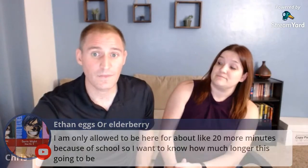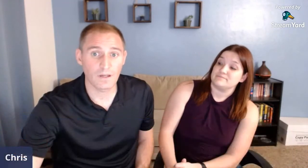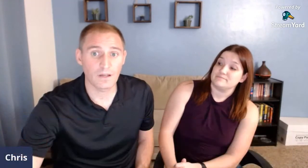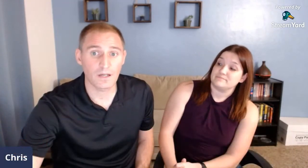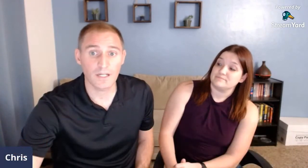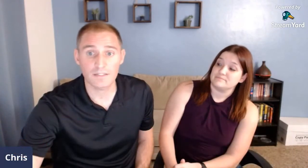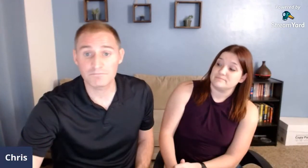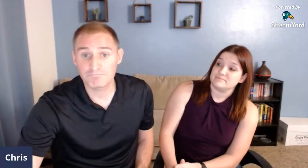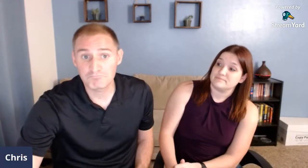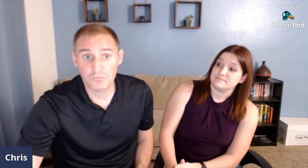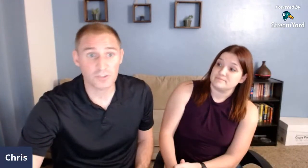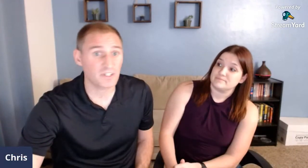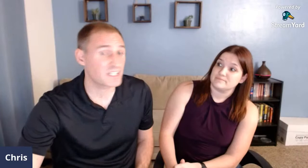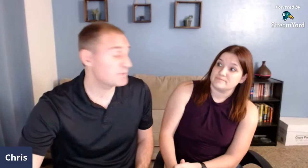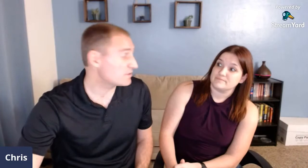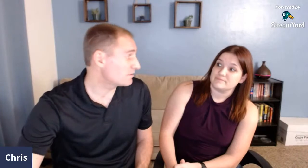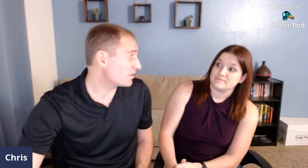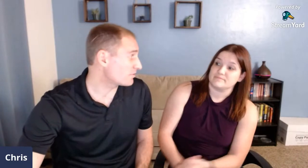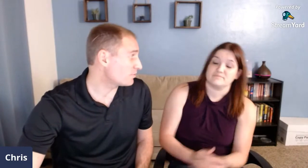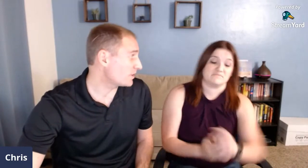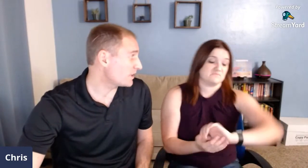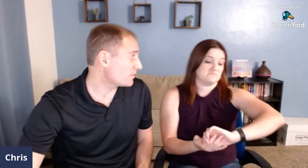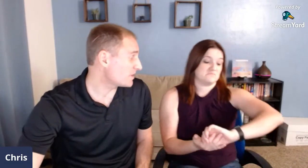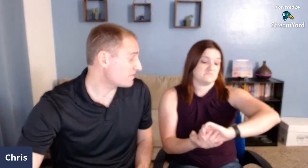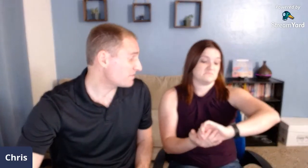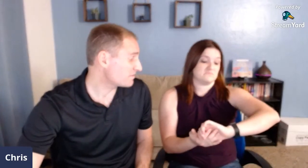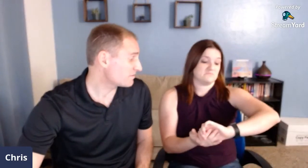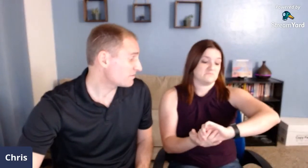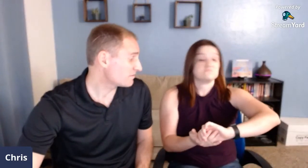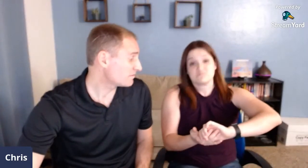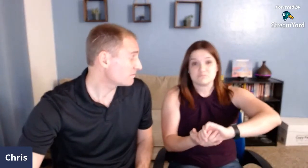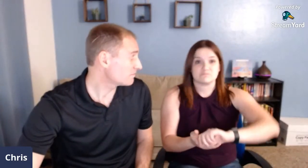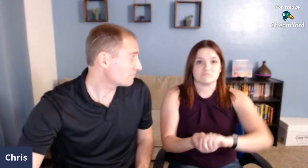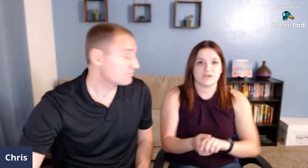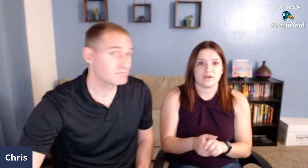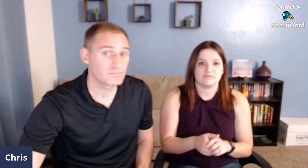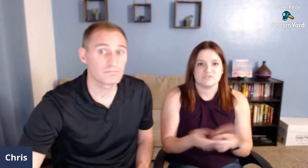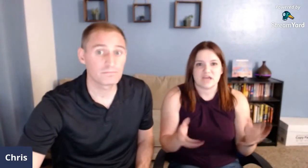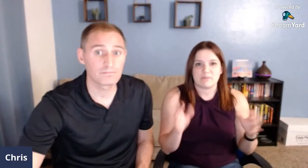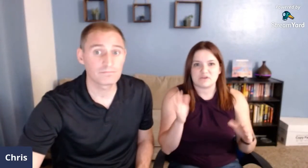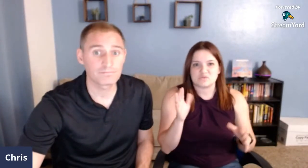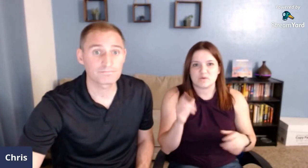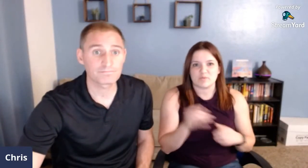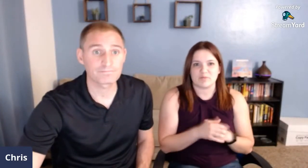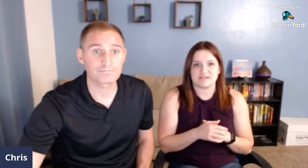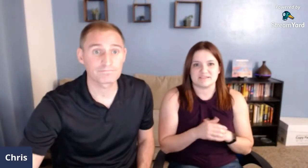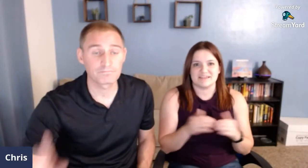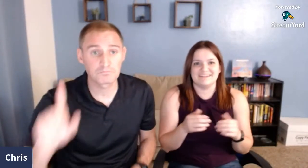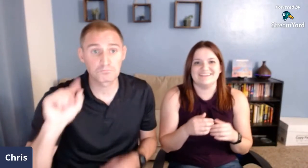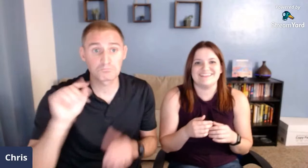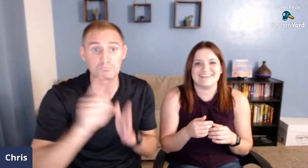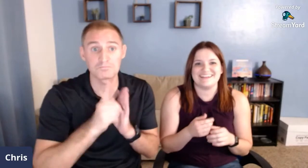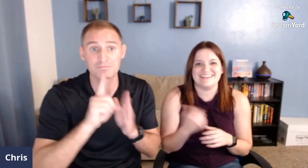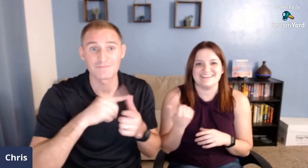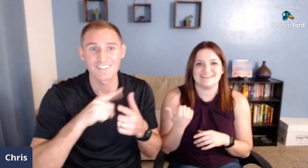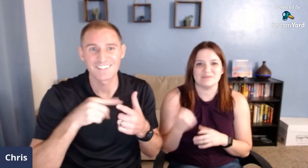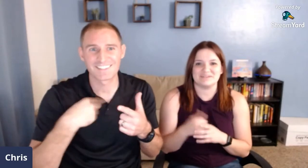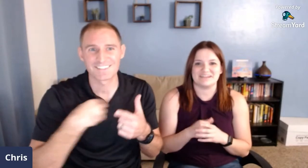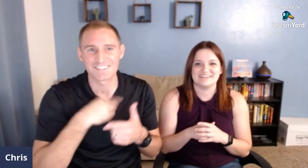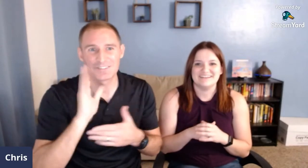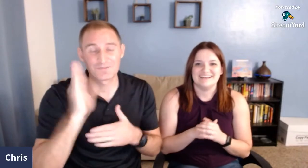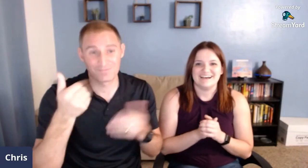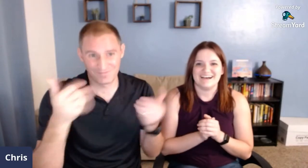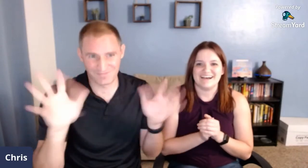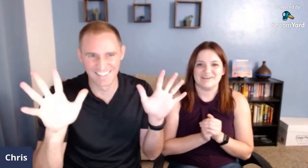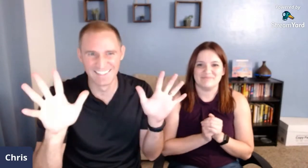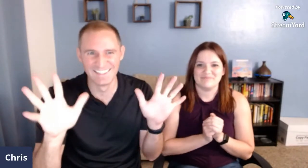talking? We'll try to keep it to another 20 minutes. There you go. So yeah, about 20 more minutes, and then it'll be